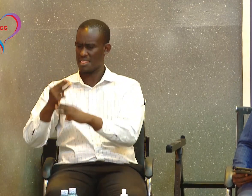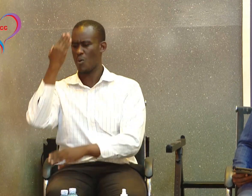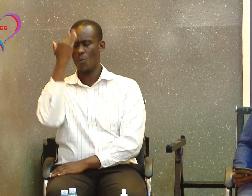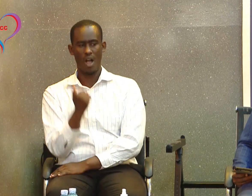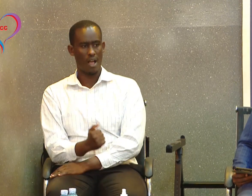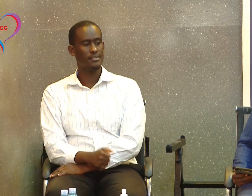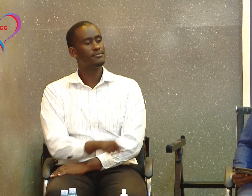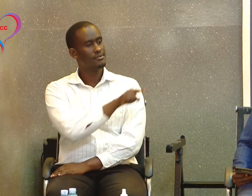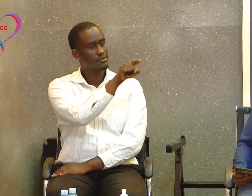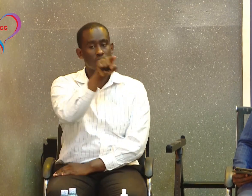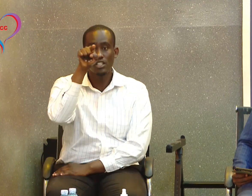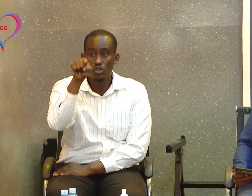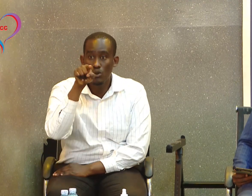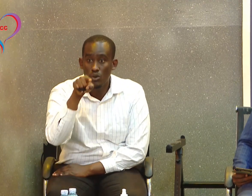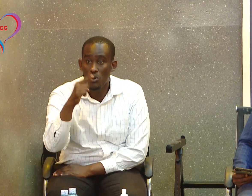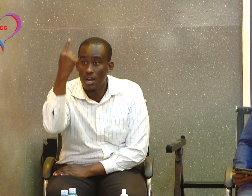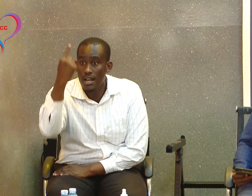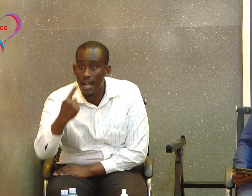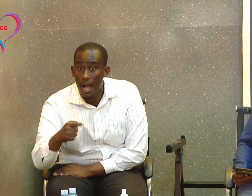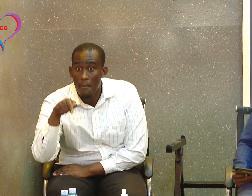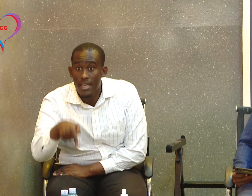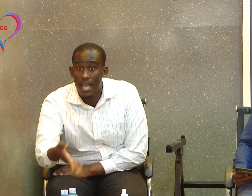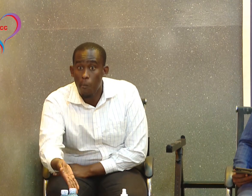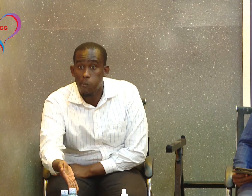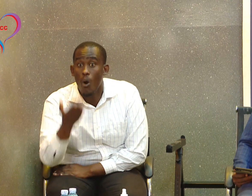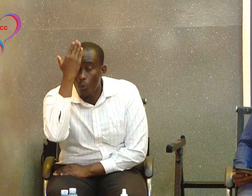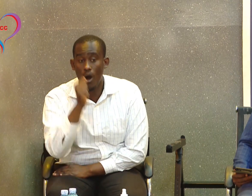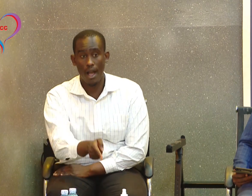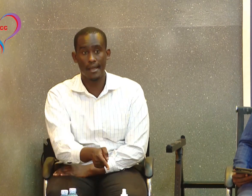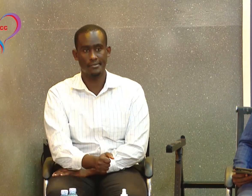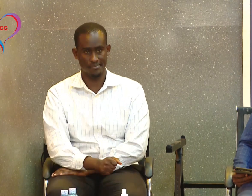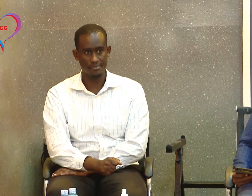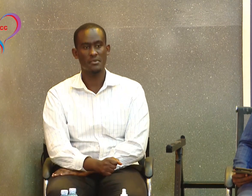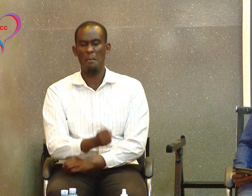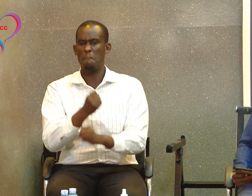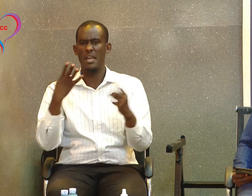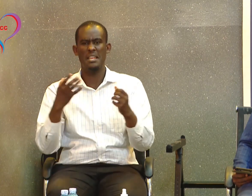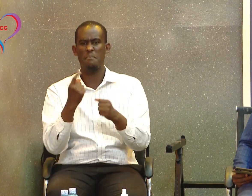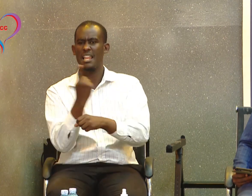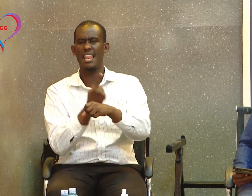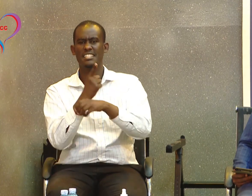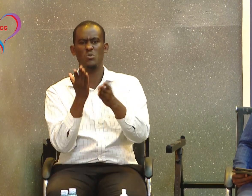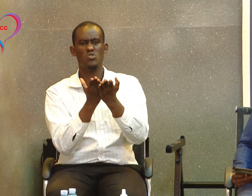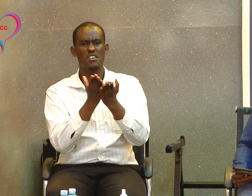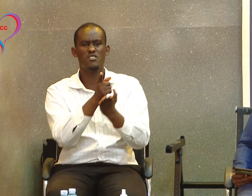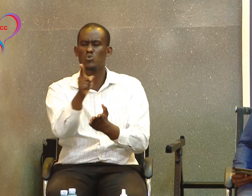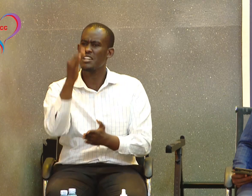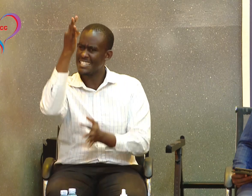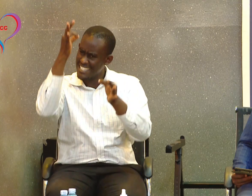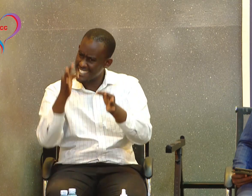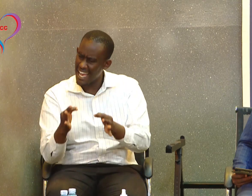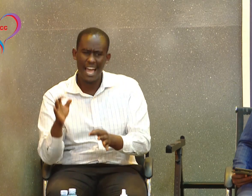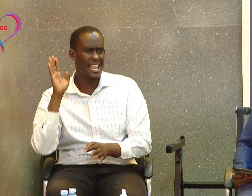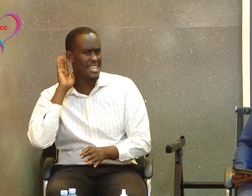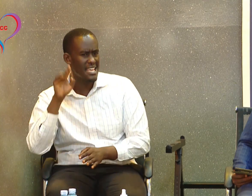here? Era gwe lwaki oli wano? Of all lunch hours, why are you listening to this? Era mu lunch hours zonna eziri mu nsi